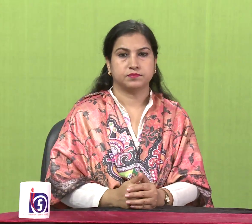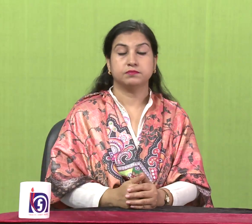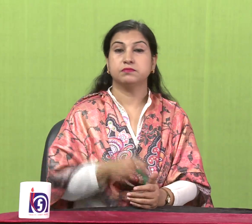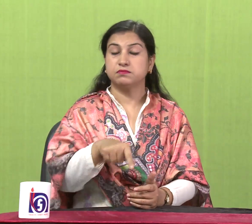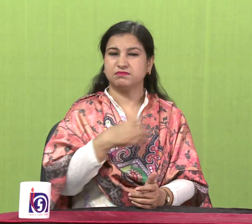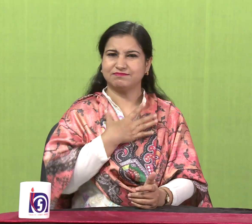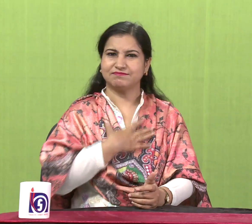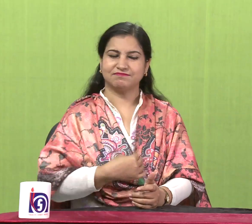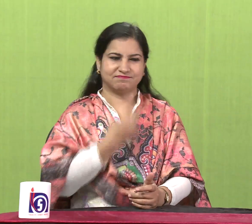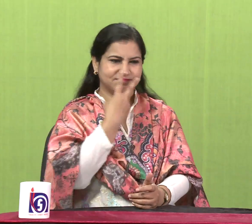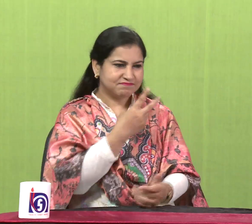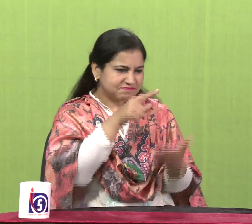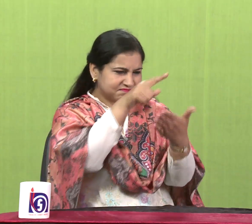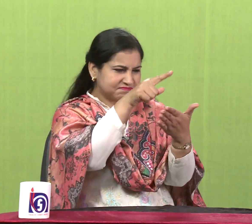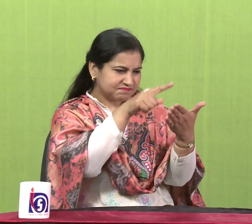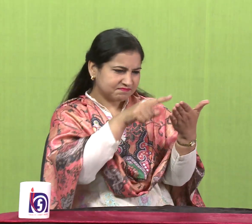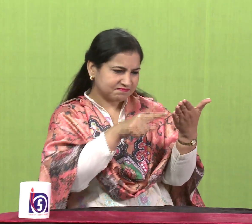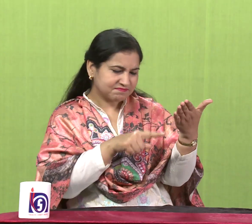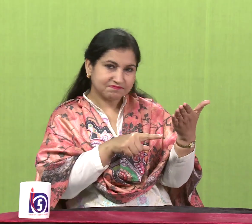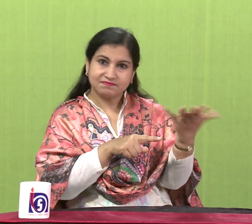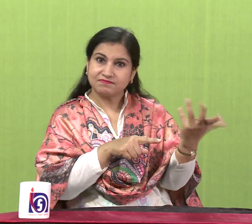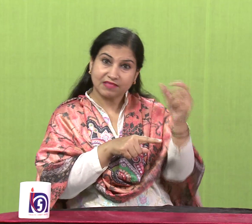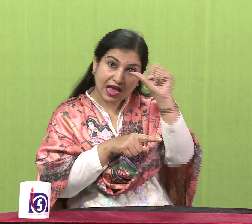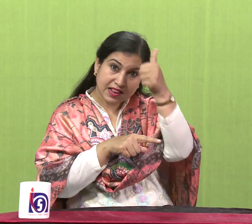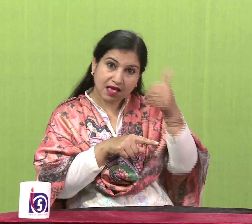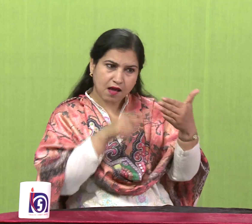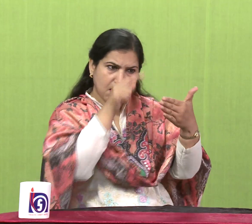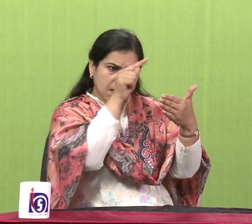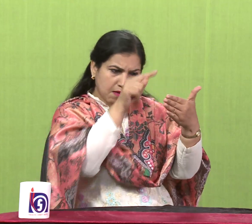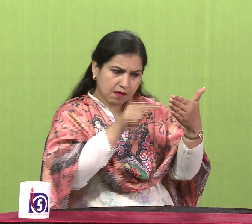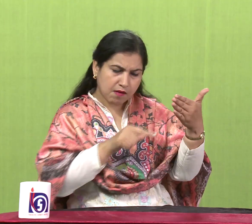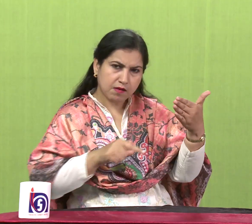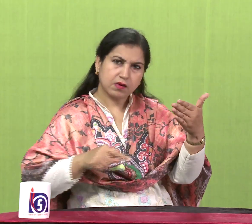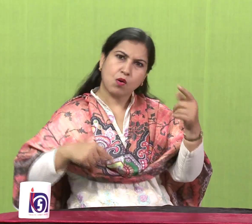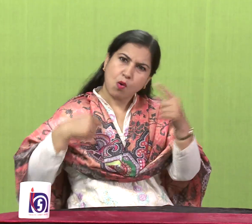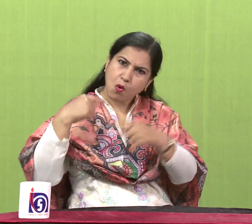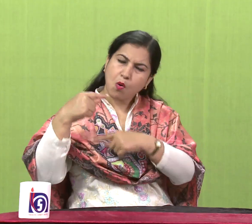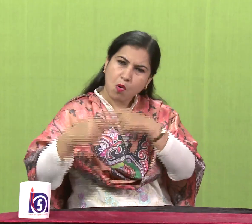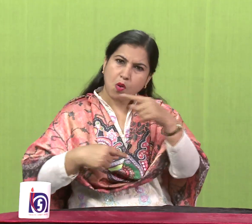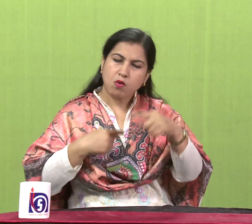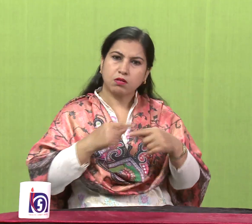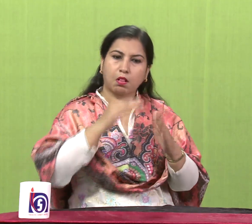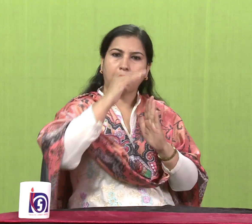It is sad to say that India always gets a low position in